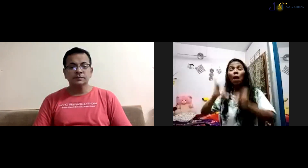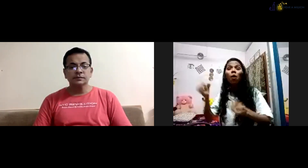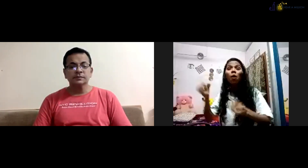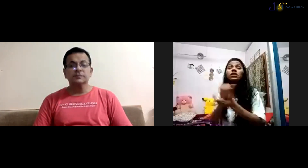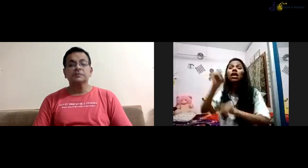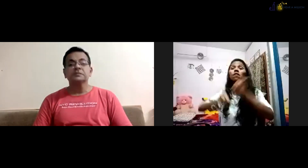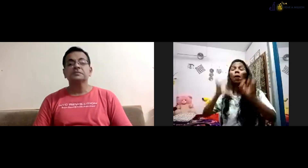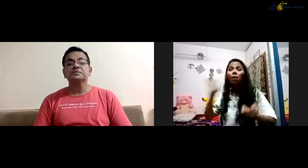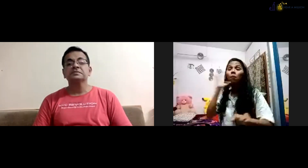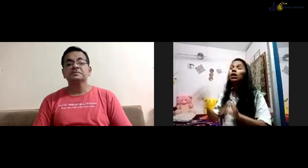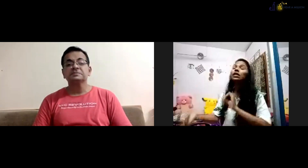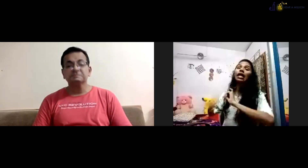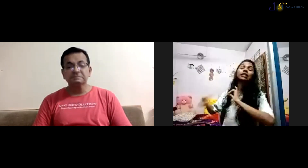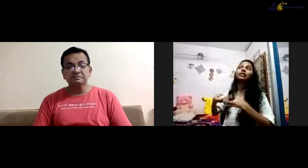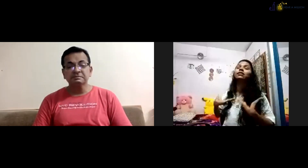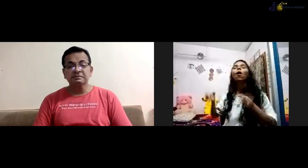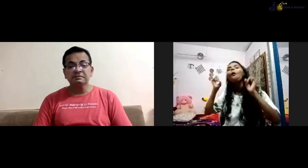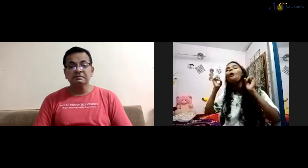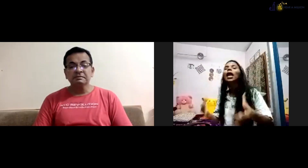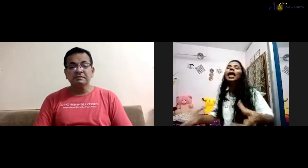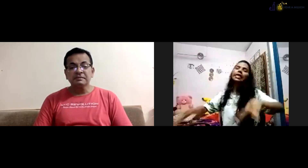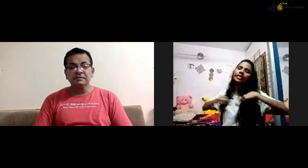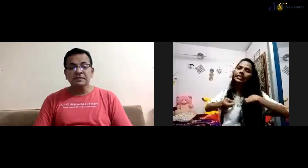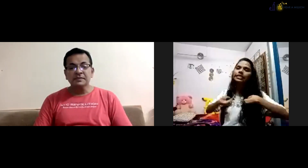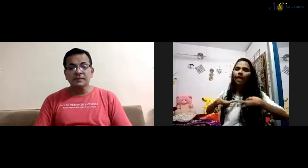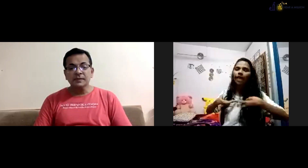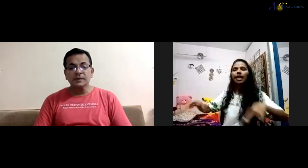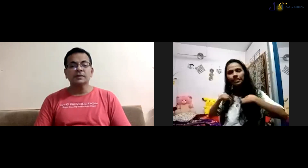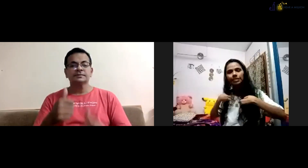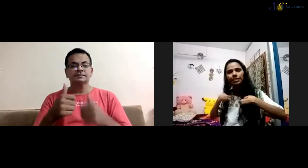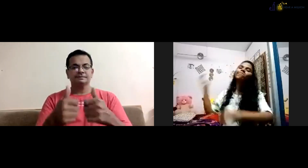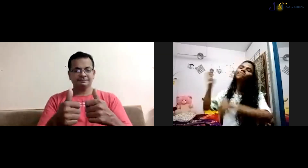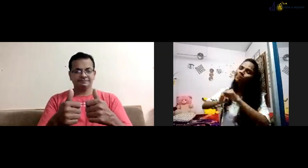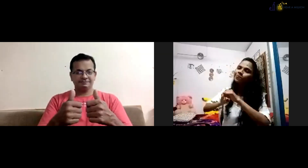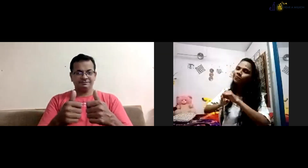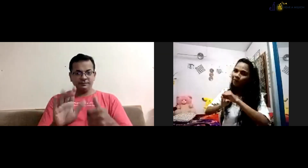course. You can try. Certification is important.